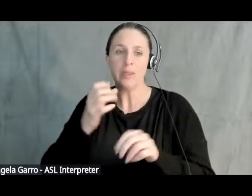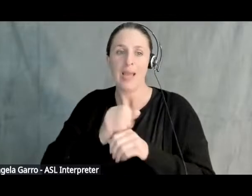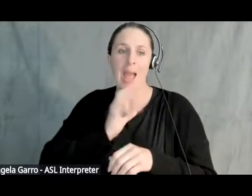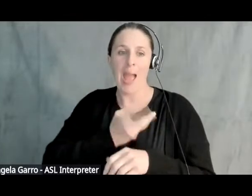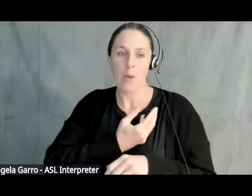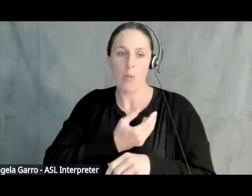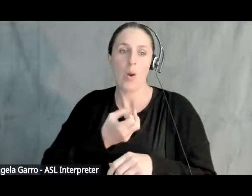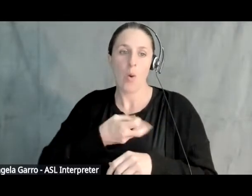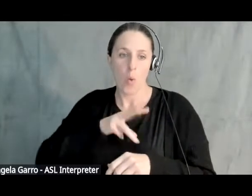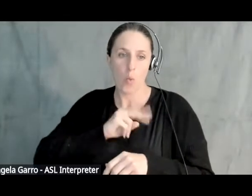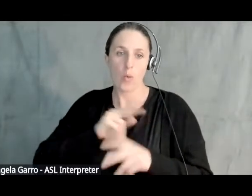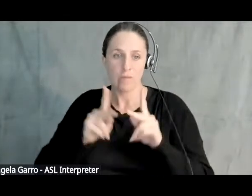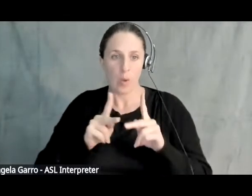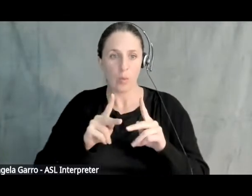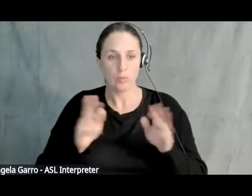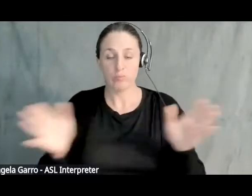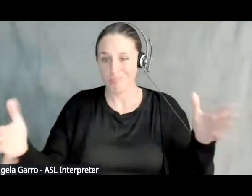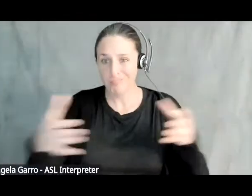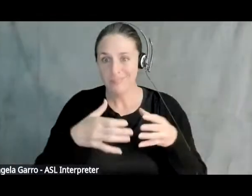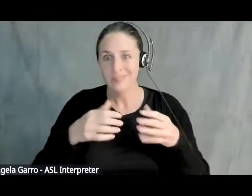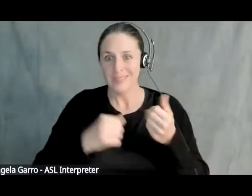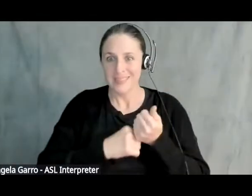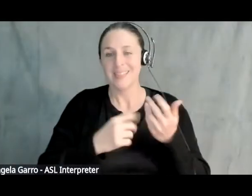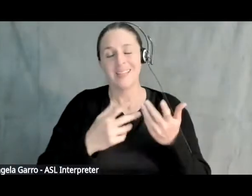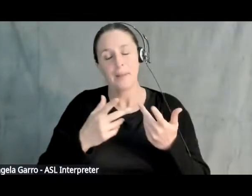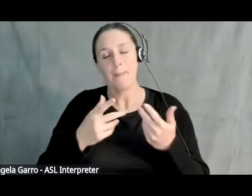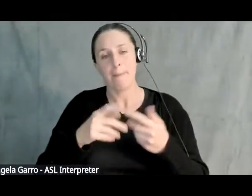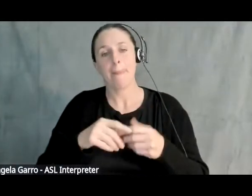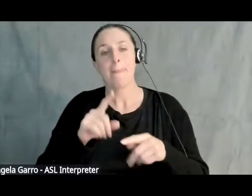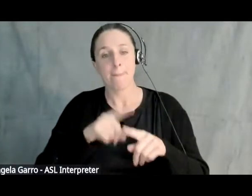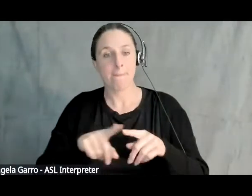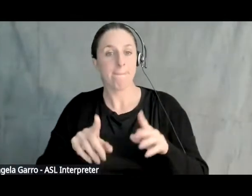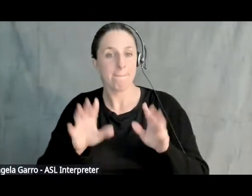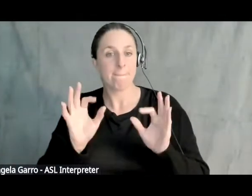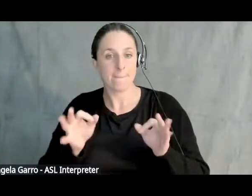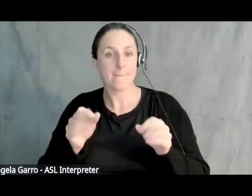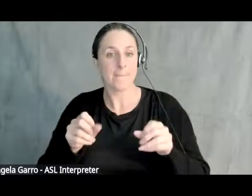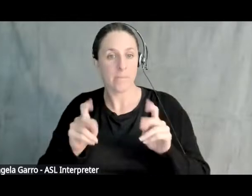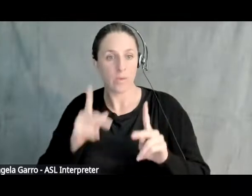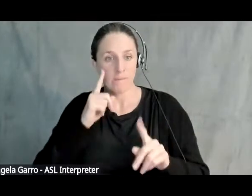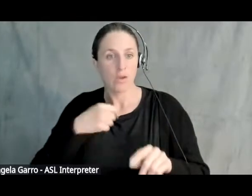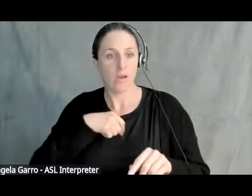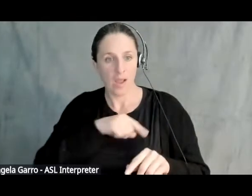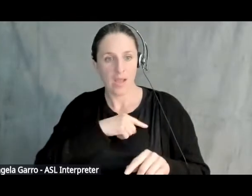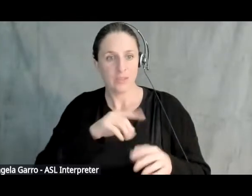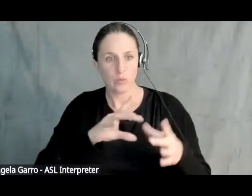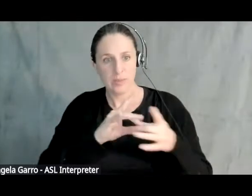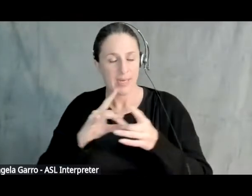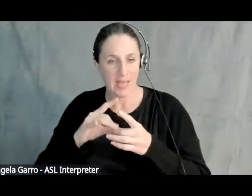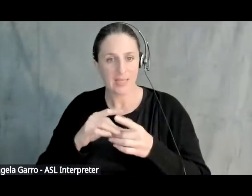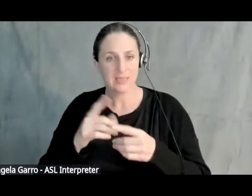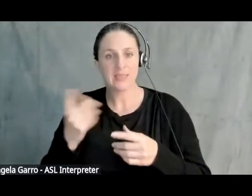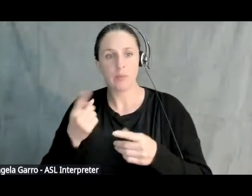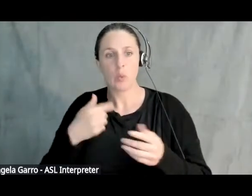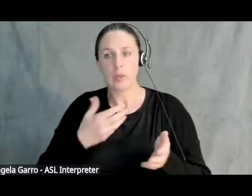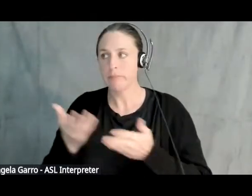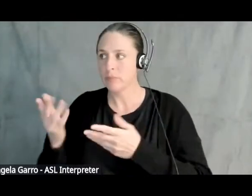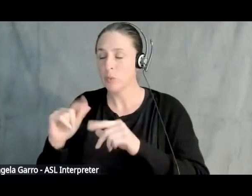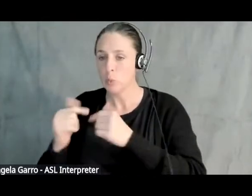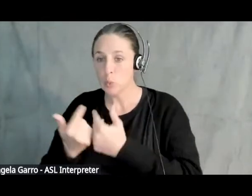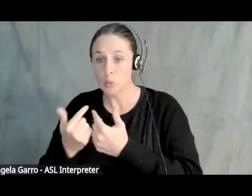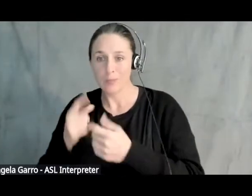supported. And I think it's certainly an opportunity for us to connect. It's something we could even bring to the group and talk about, like, to what extent could we connect with